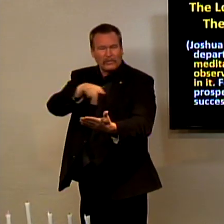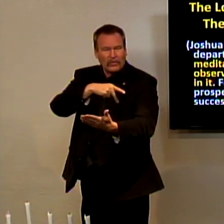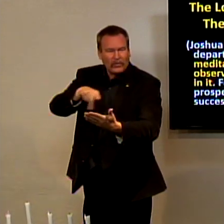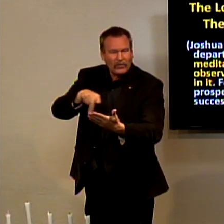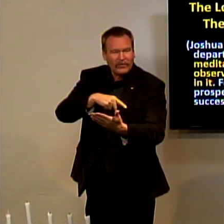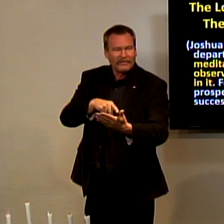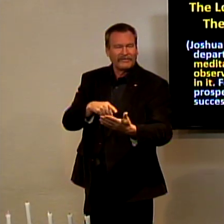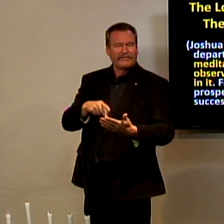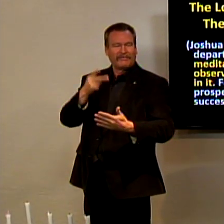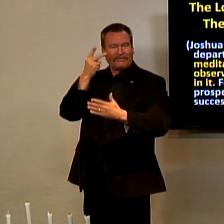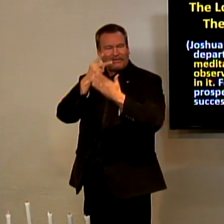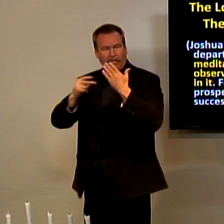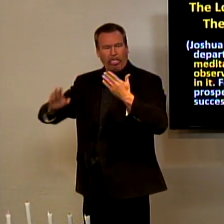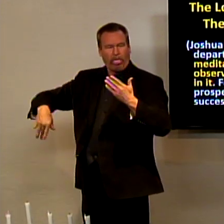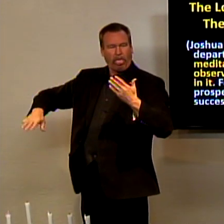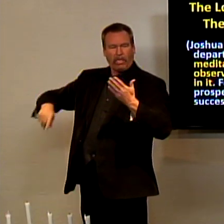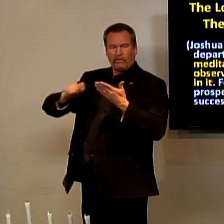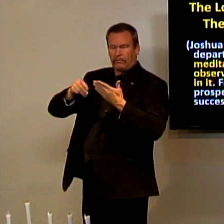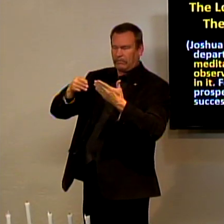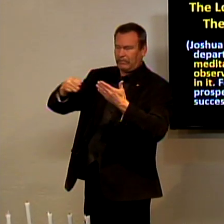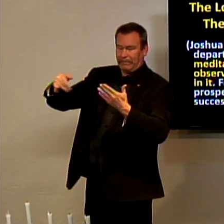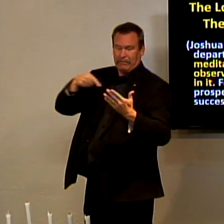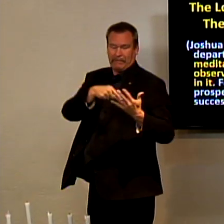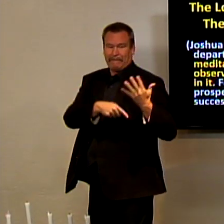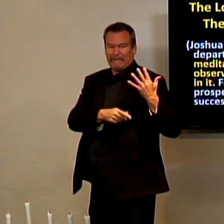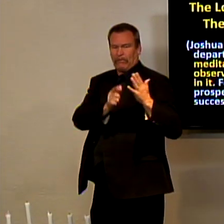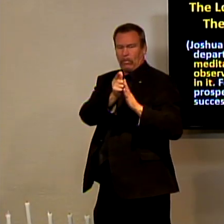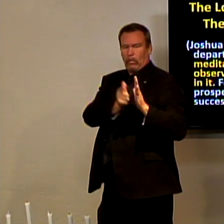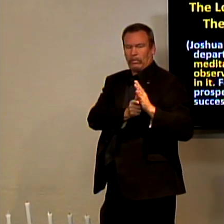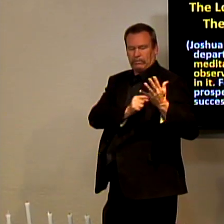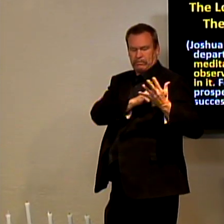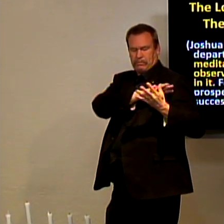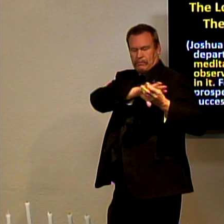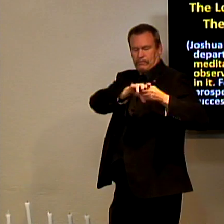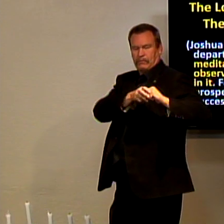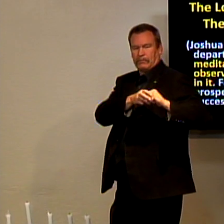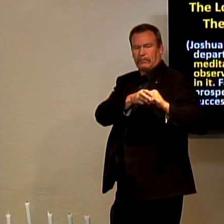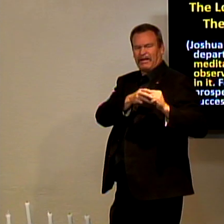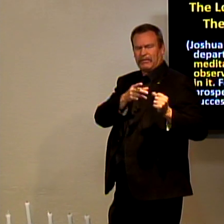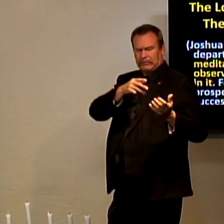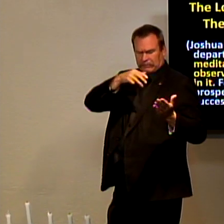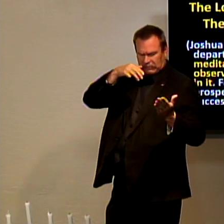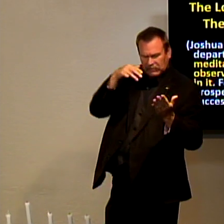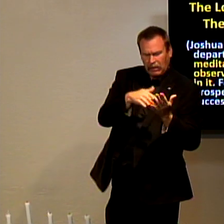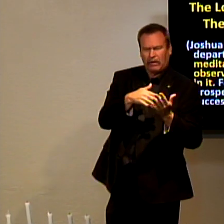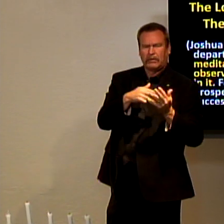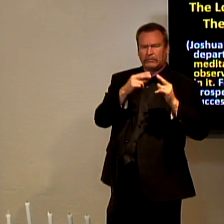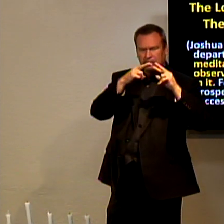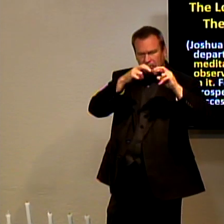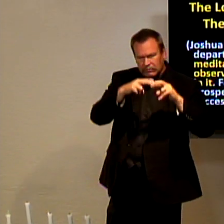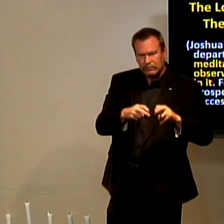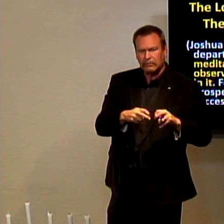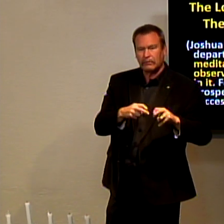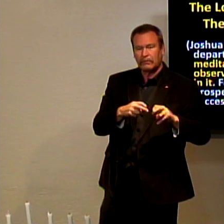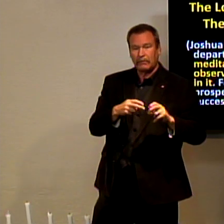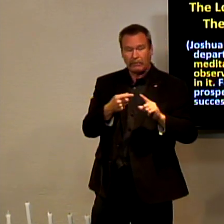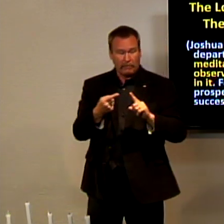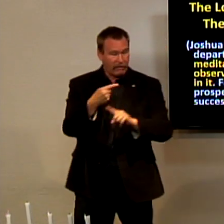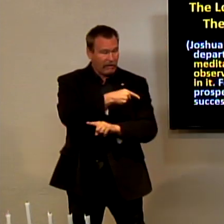God's word, Psalms hadn't been written yet. We just had the 5 books of the law. And God was saying to